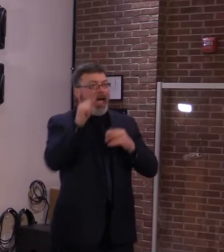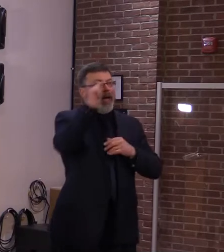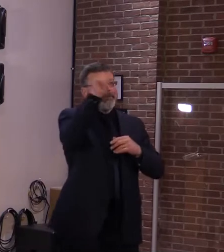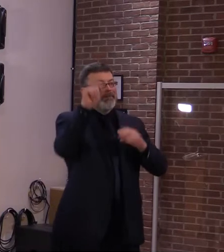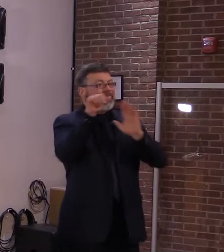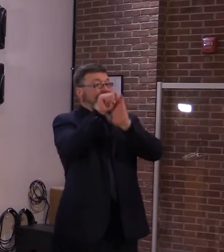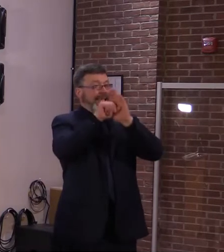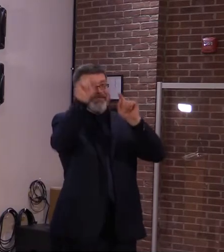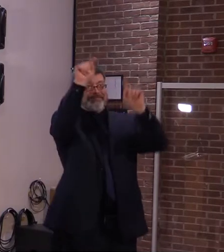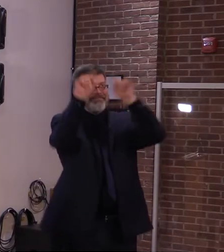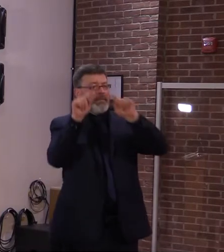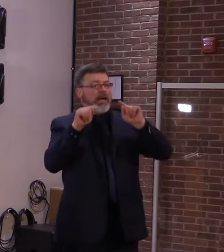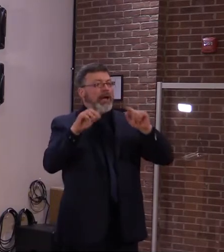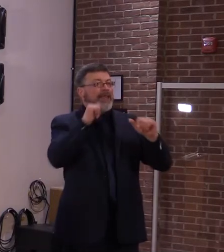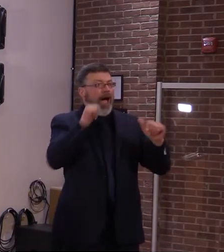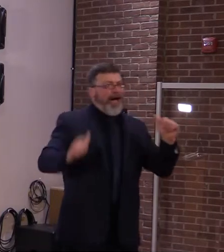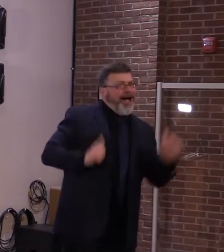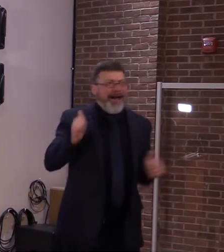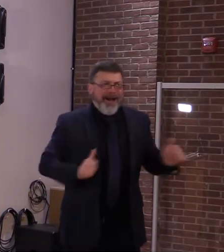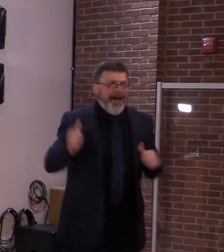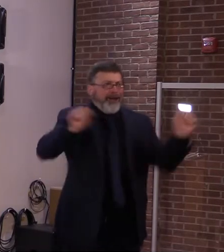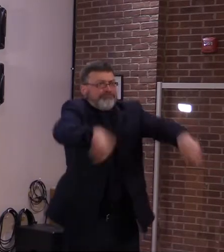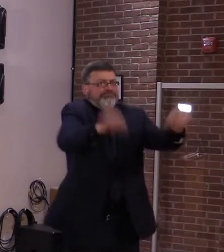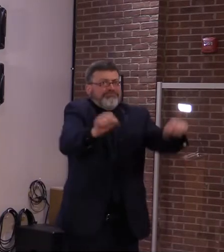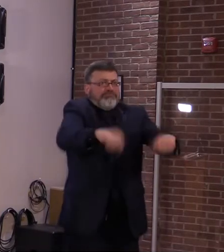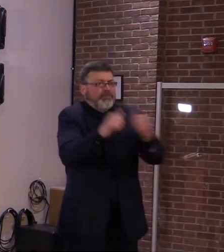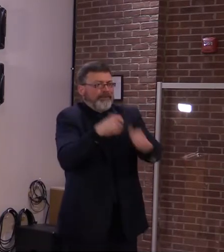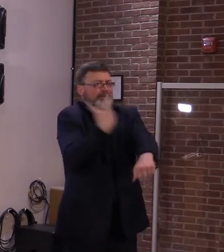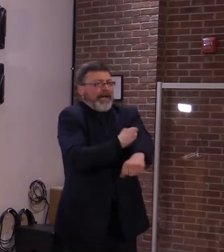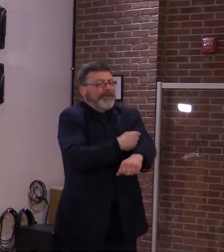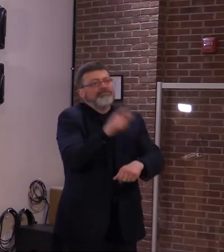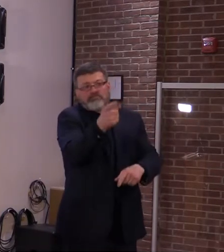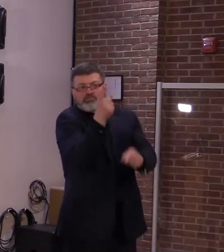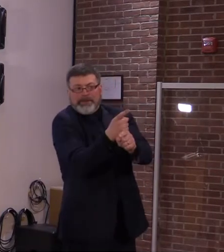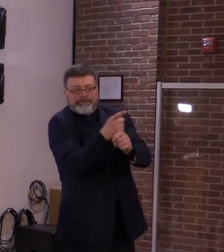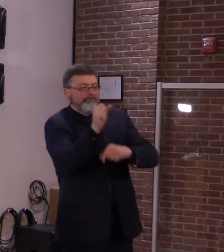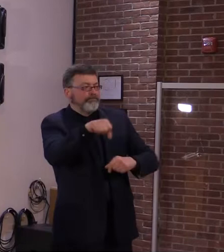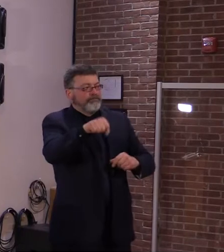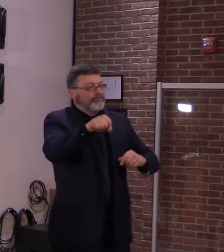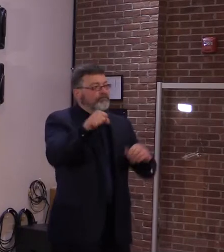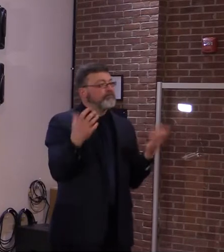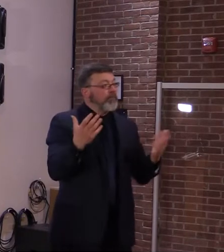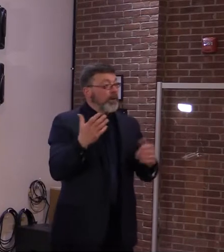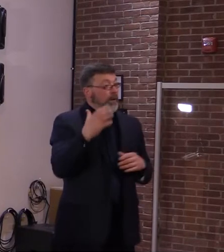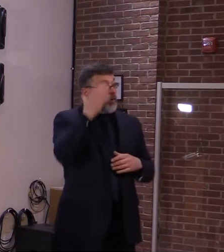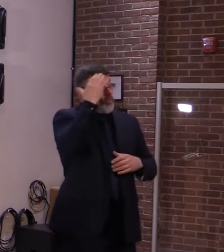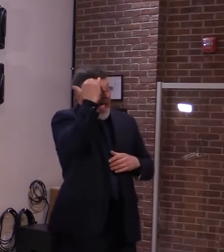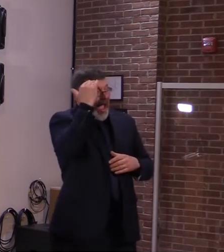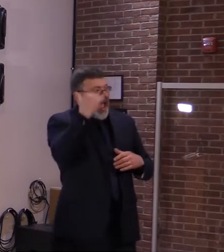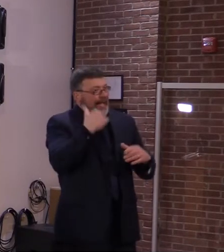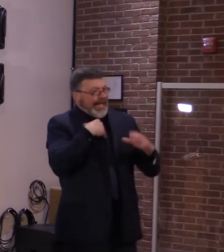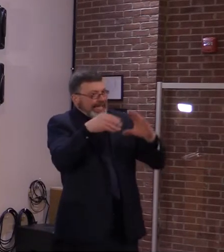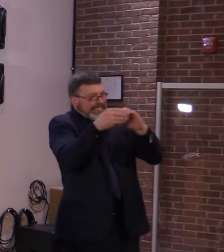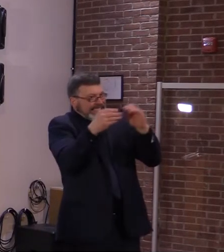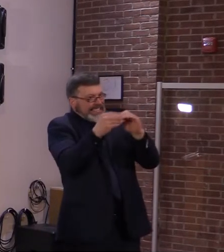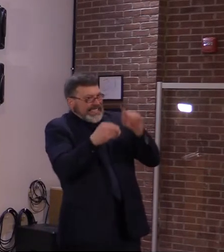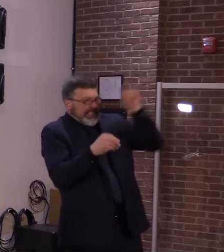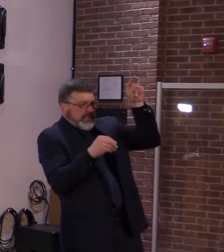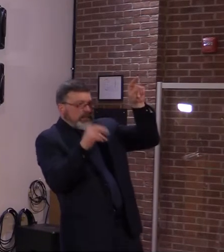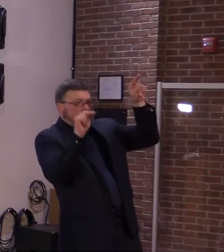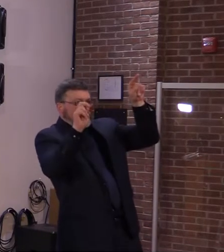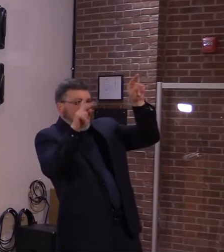approved, the pause is lifted this afternoon, we'll be concentrating more first on the Northeast